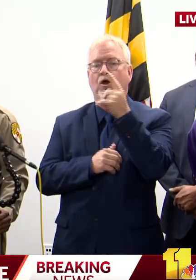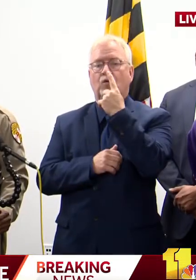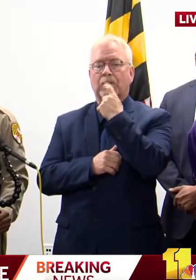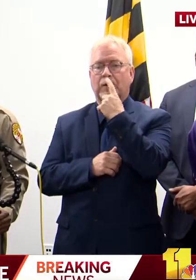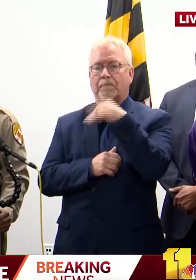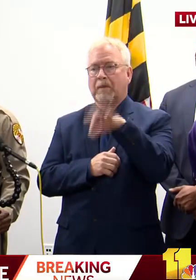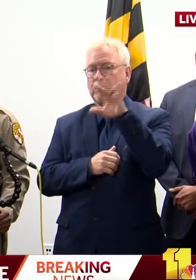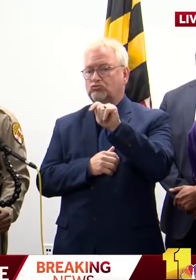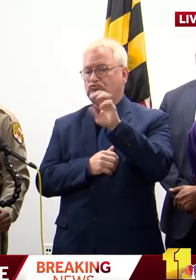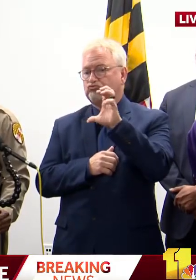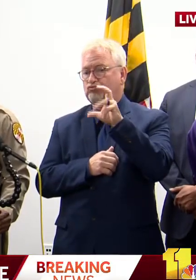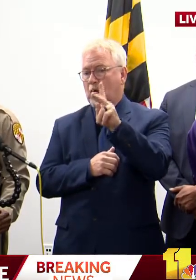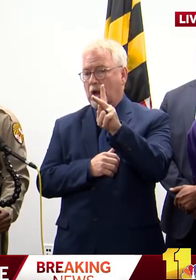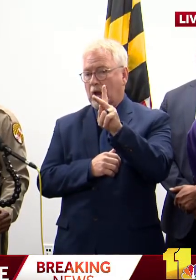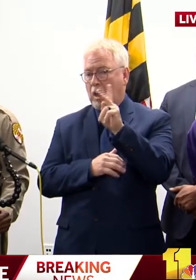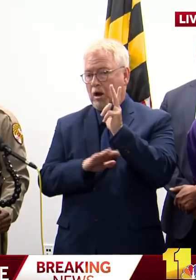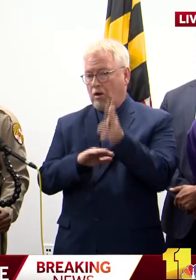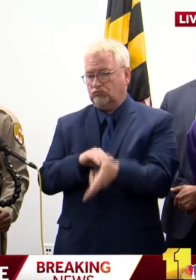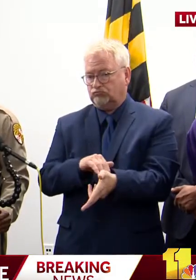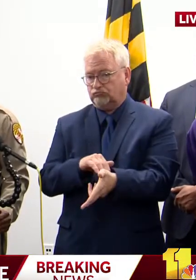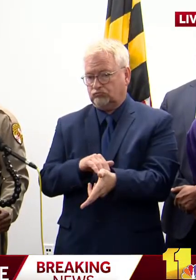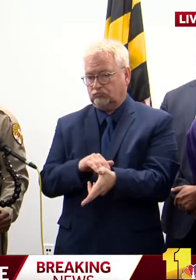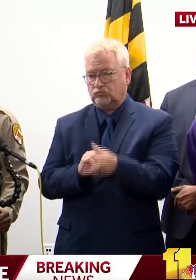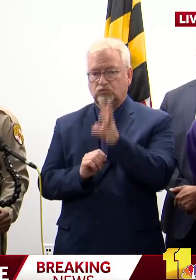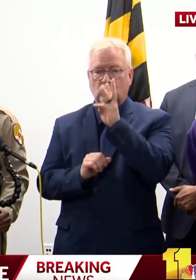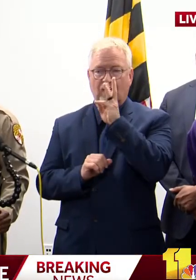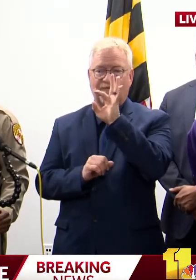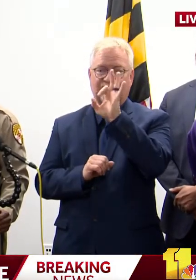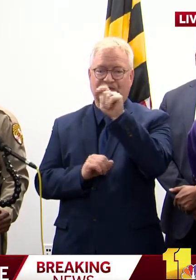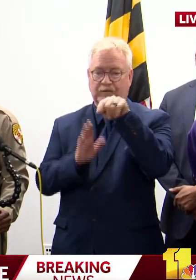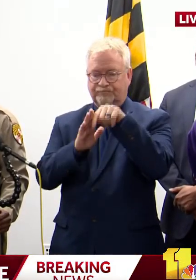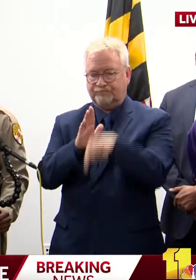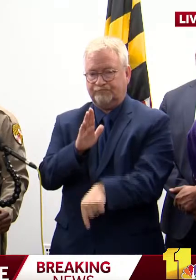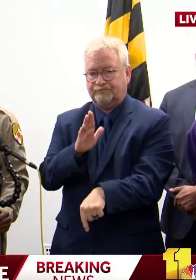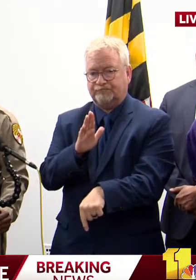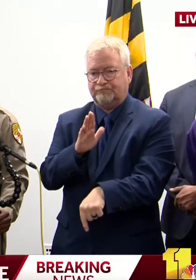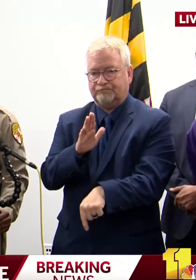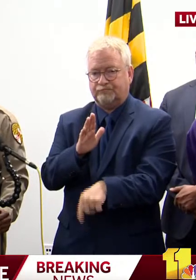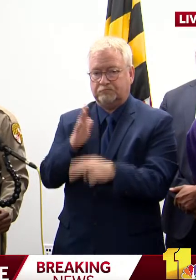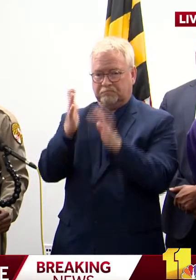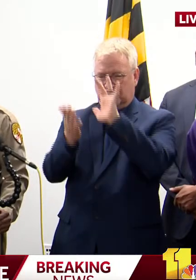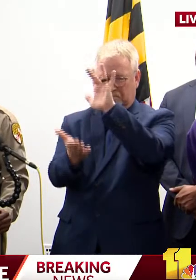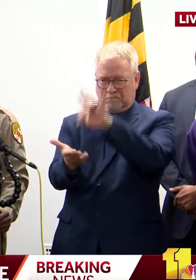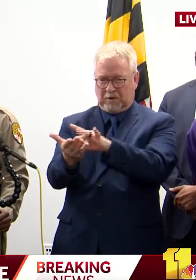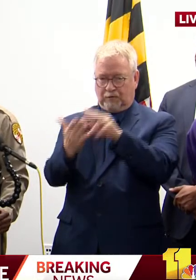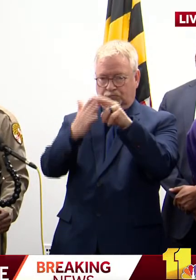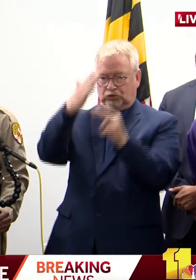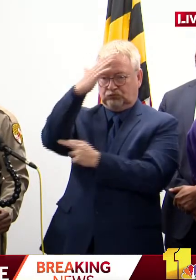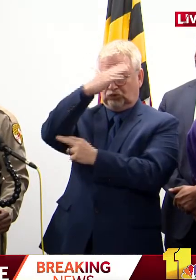approximately 25 feet of water in the area of the middle span of the bridge.